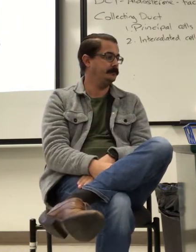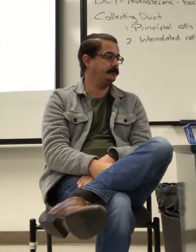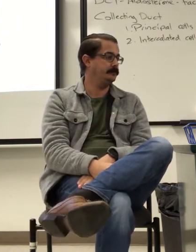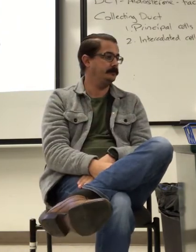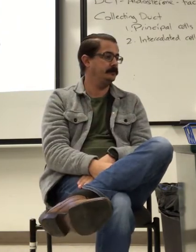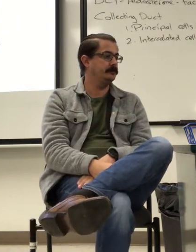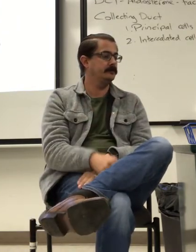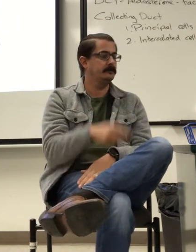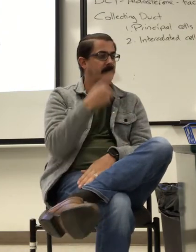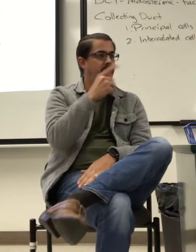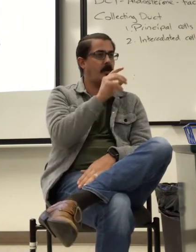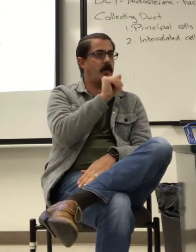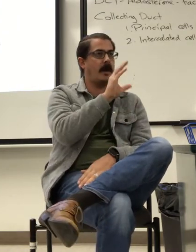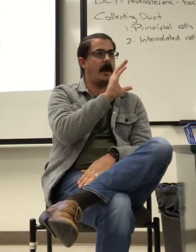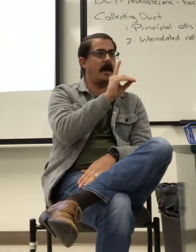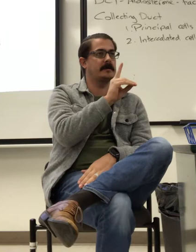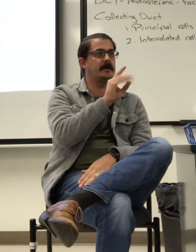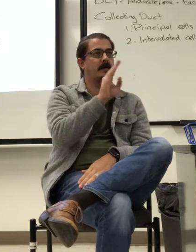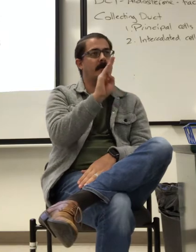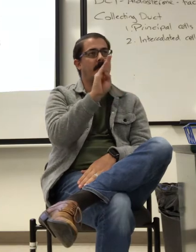acid-base